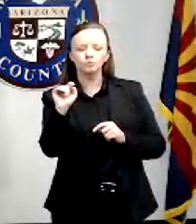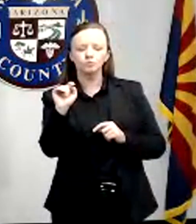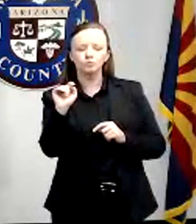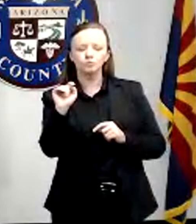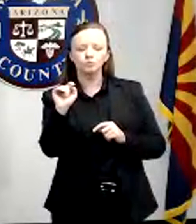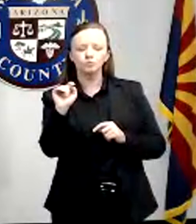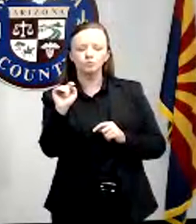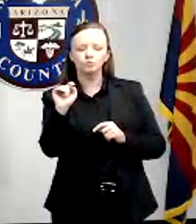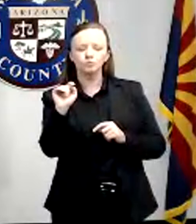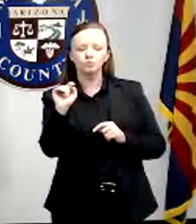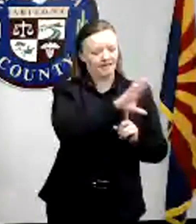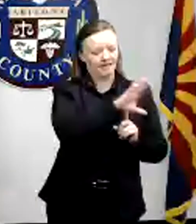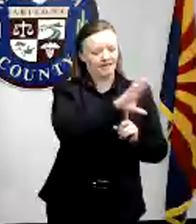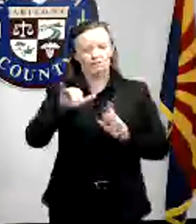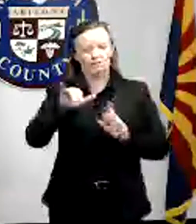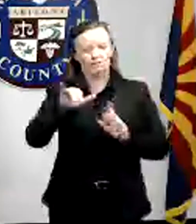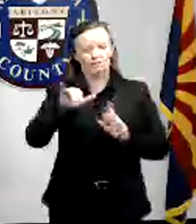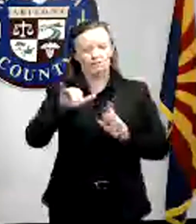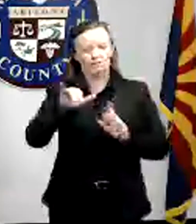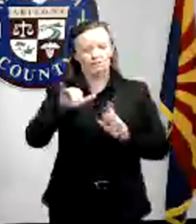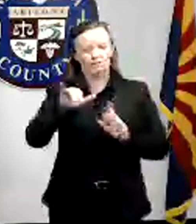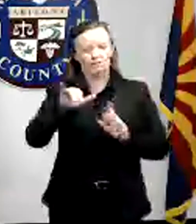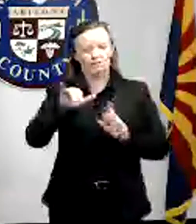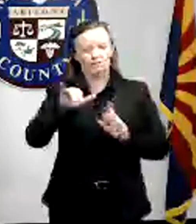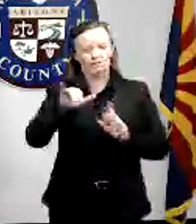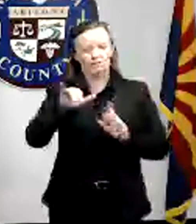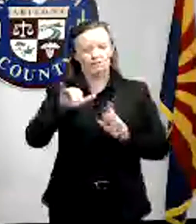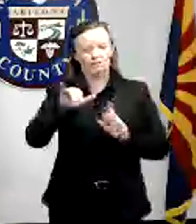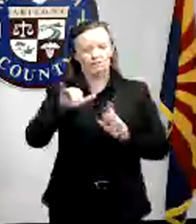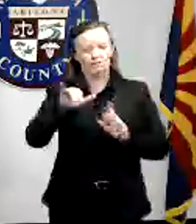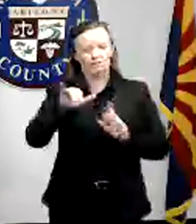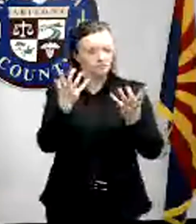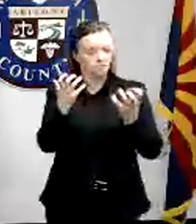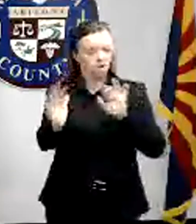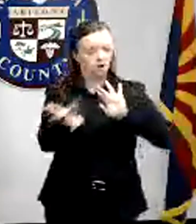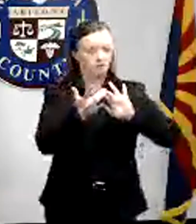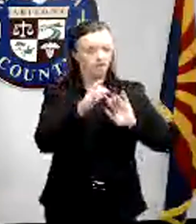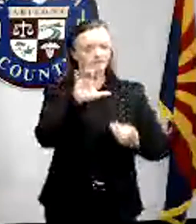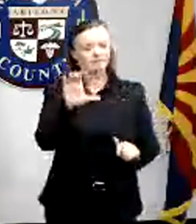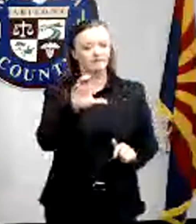You have further questions, you want to pass them along to us,